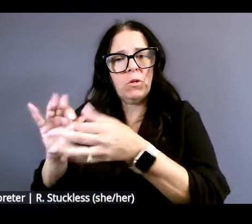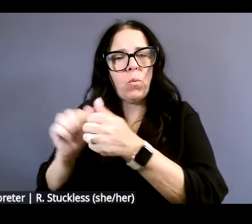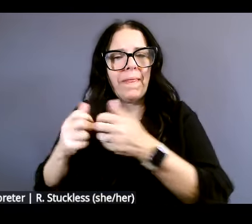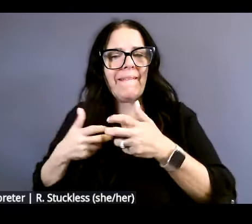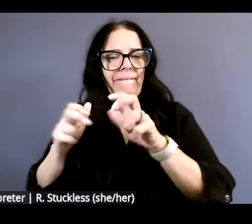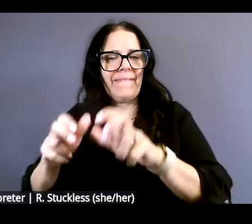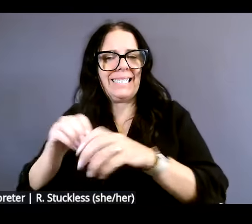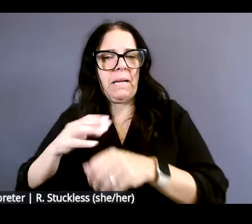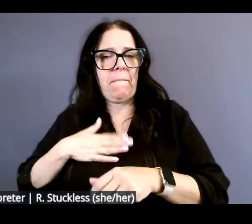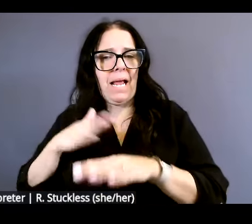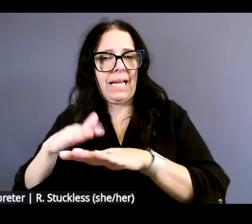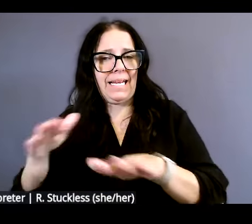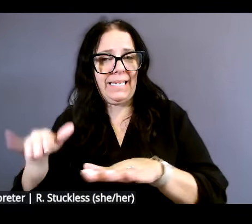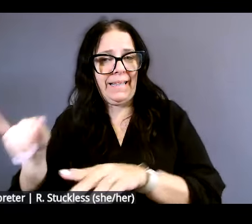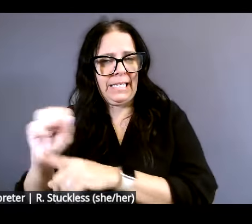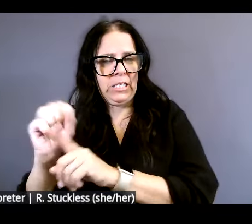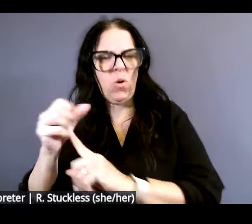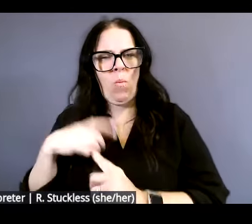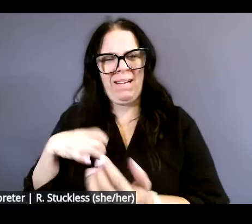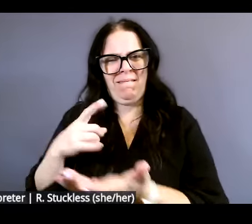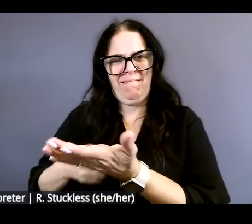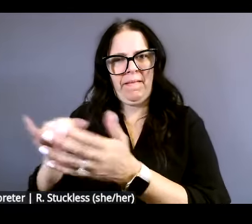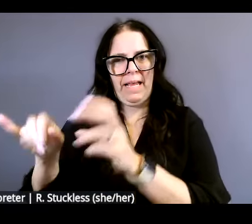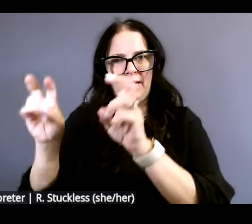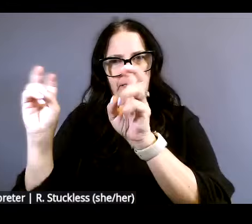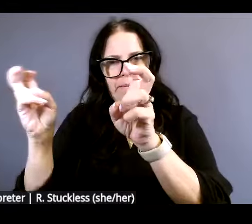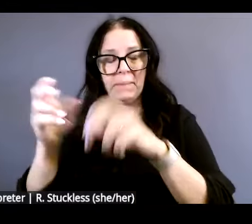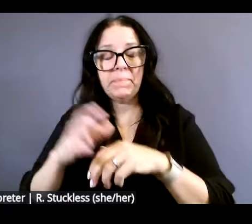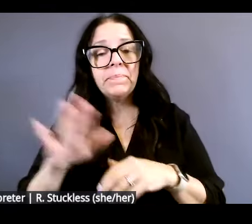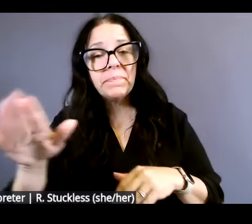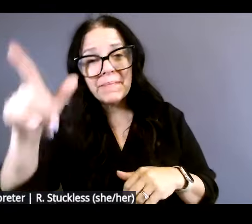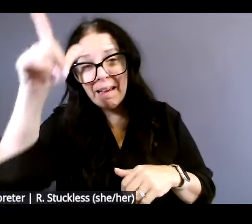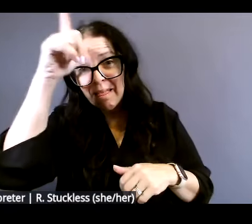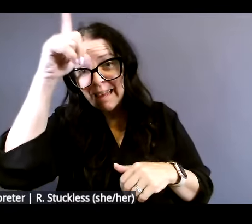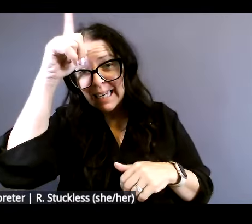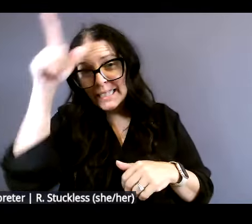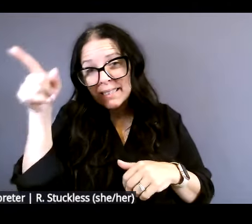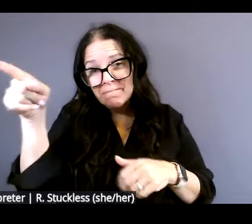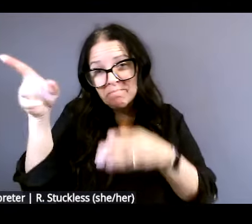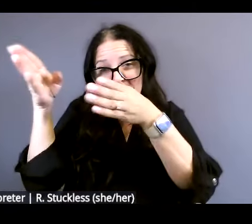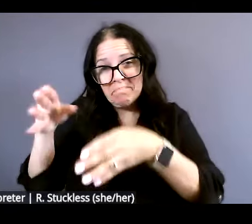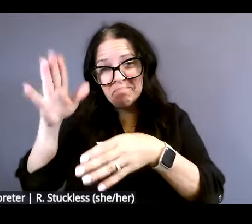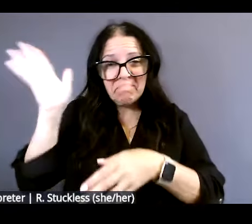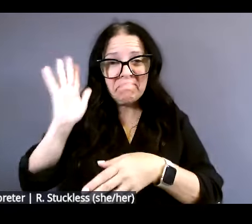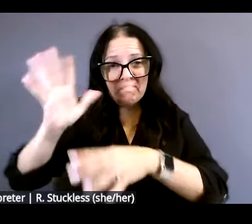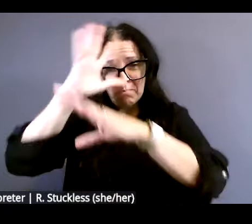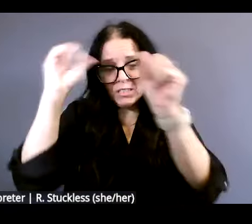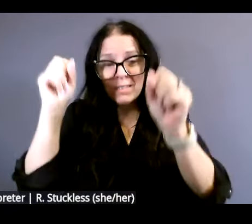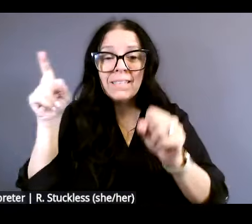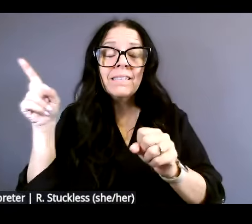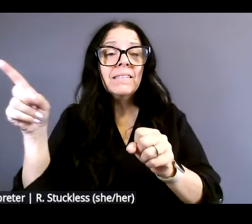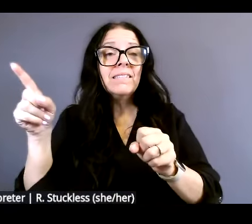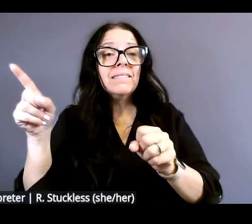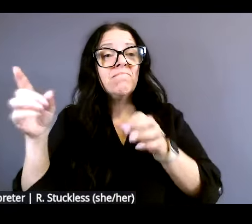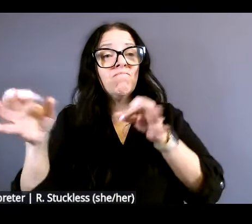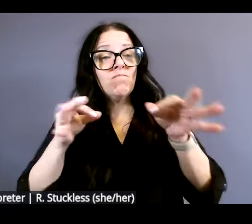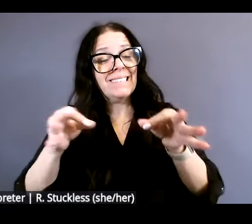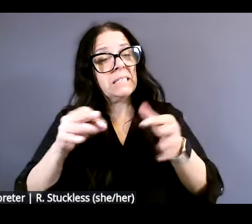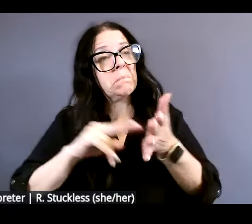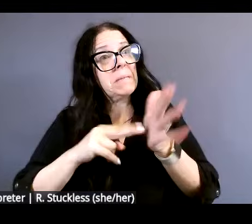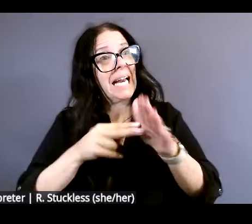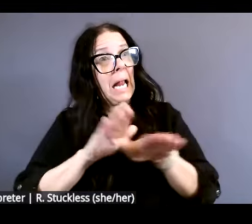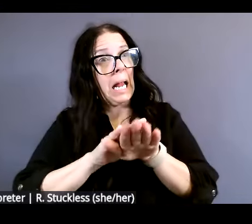Abraham Lincoln defined a hypocrite as, and I quote, "the man who murdered his parents and then pleaded